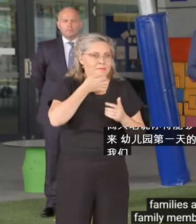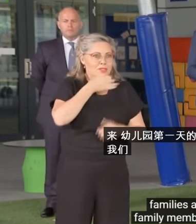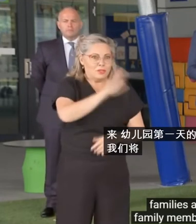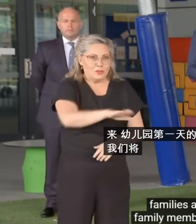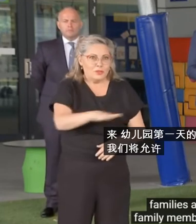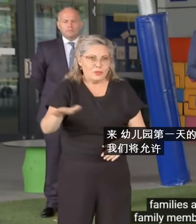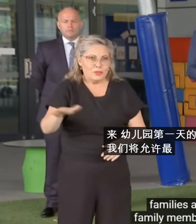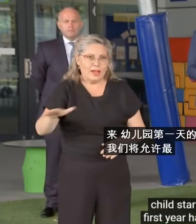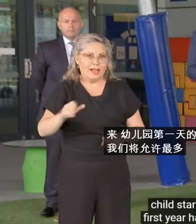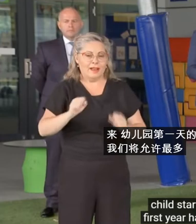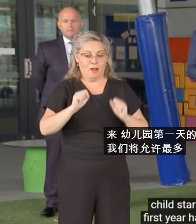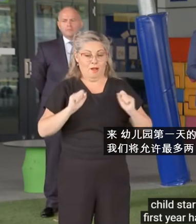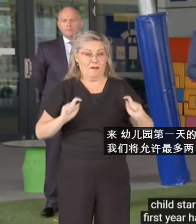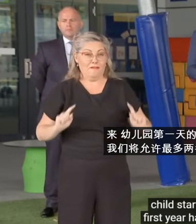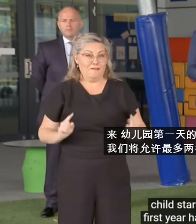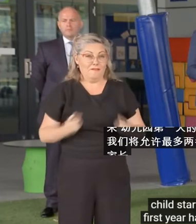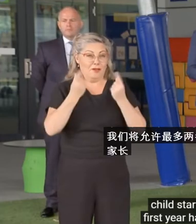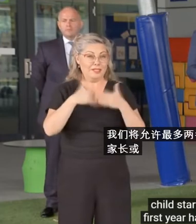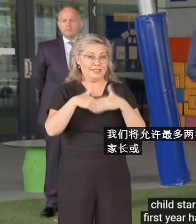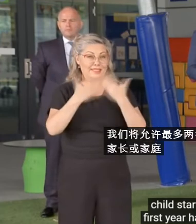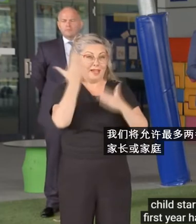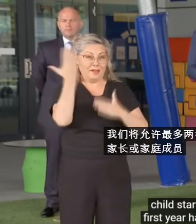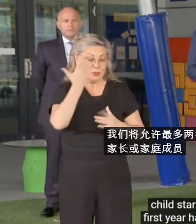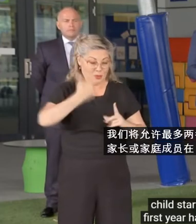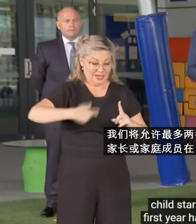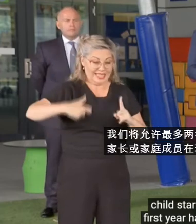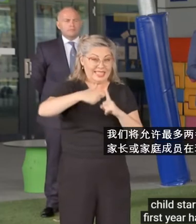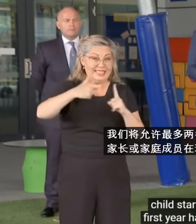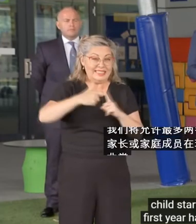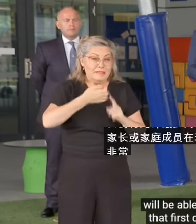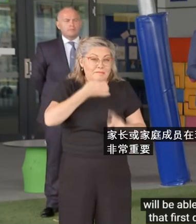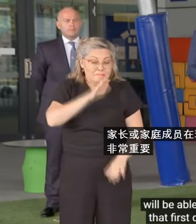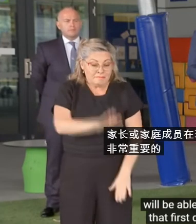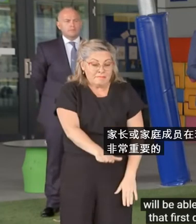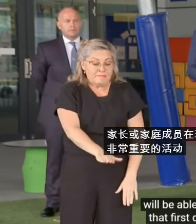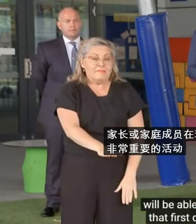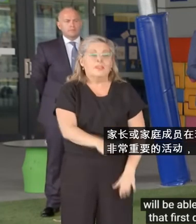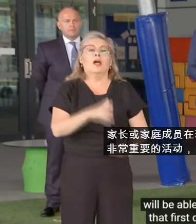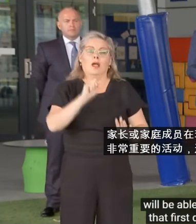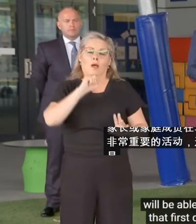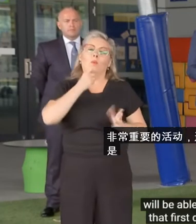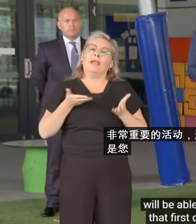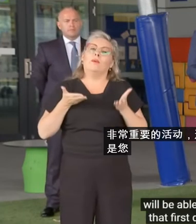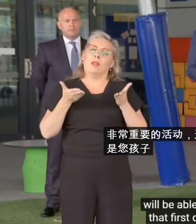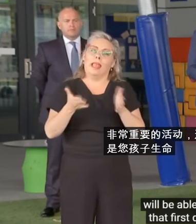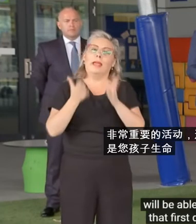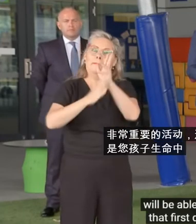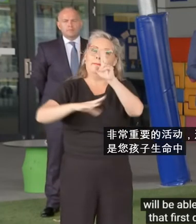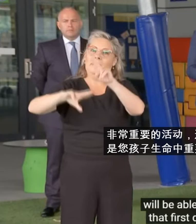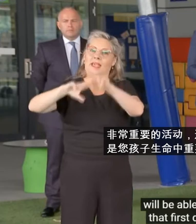first day of kindergarten. We will allow up to 2 parents or family members on site for that, which is really important. It's a